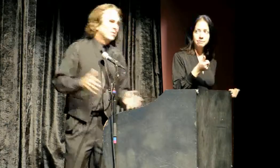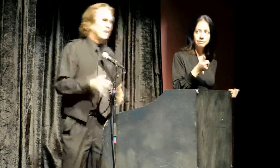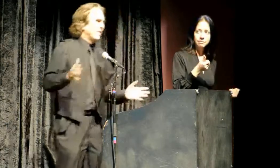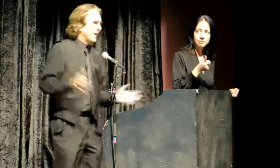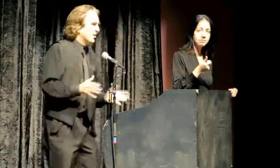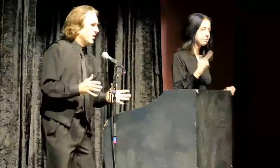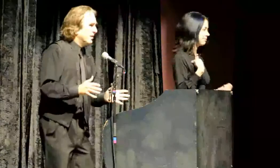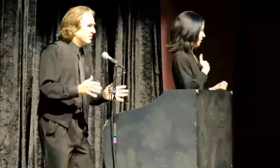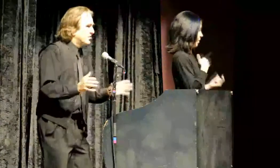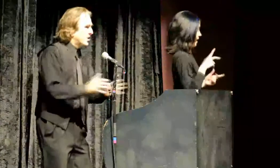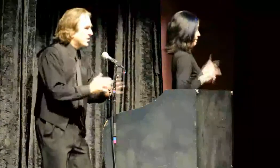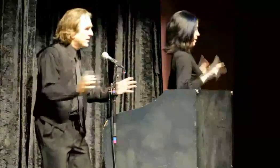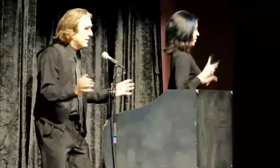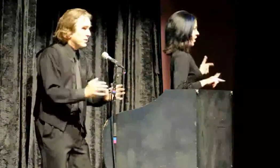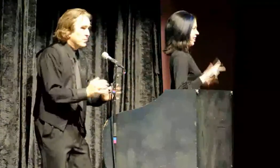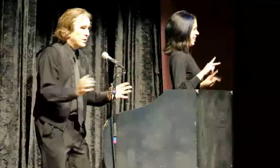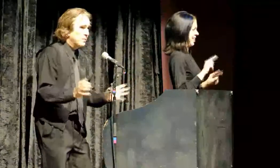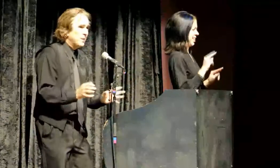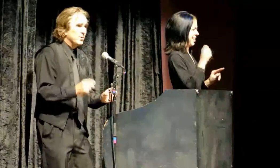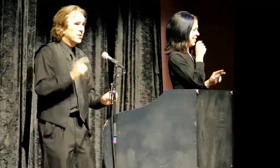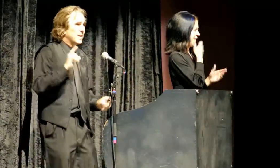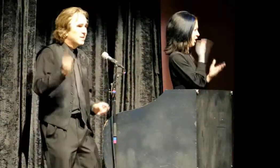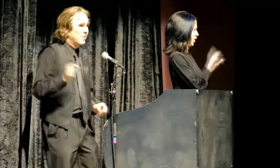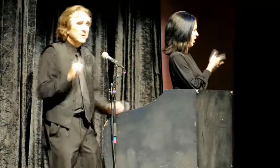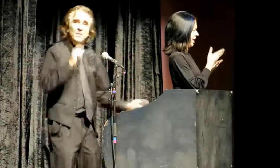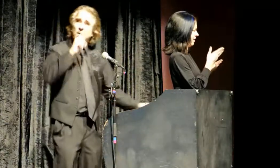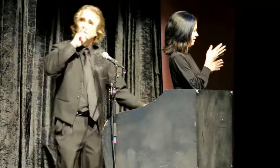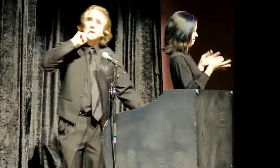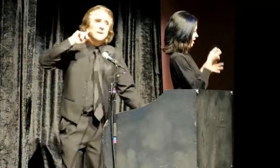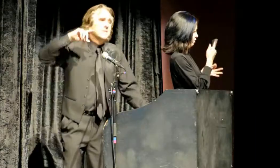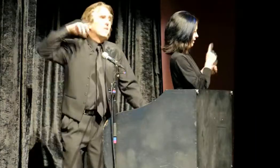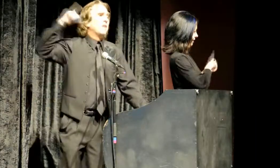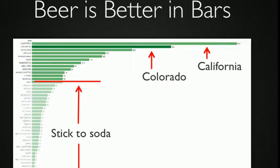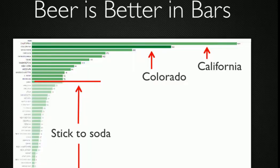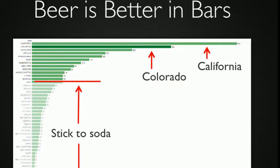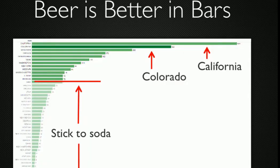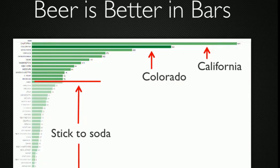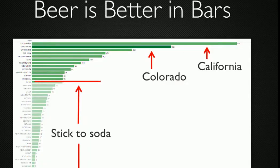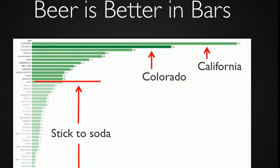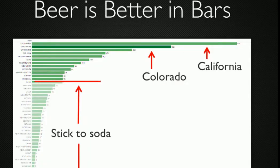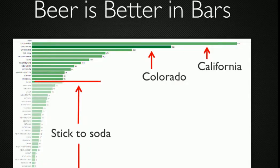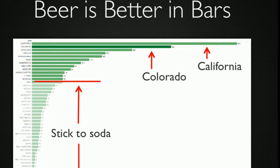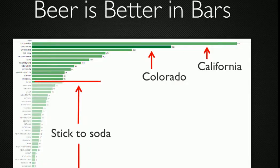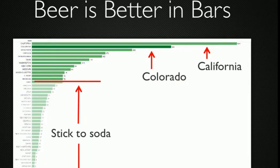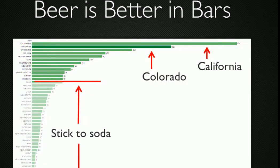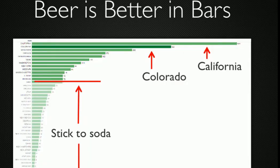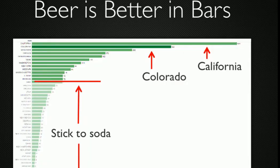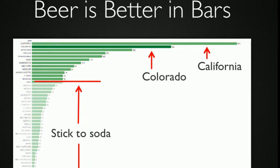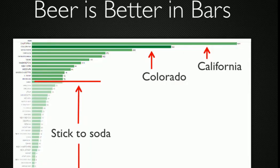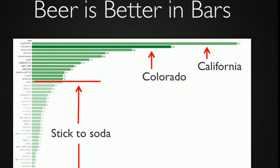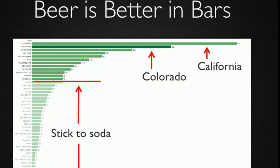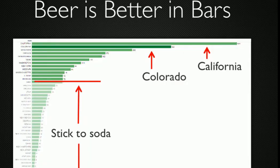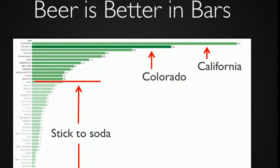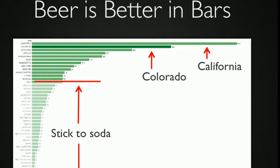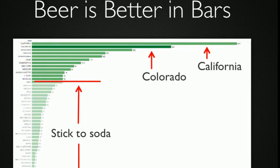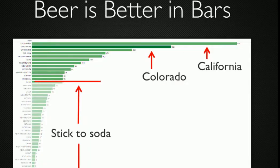we humans really aren't that good at judging the difference between bubbles, so let's go one step farther. Let's go out to the bars. This data, same